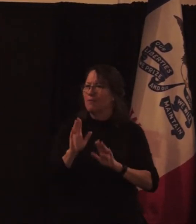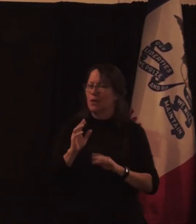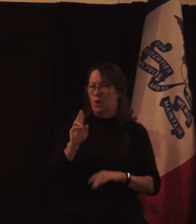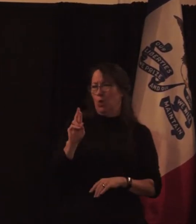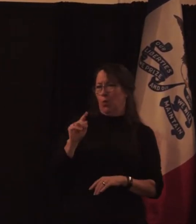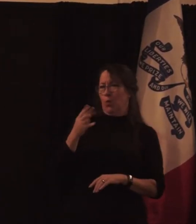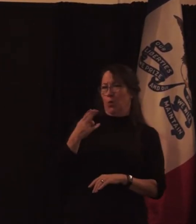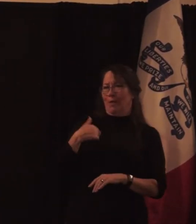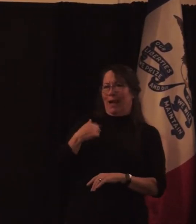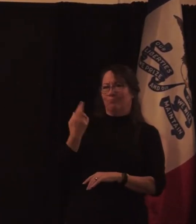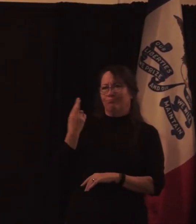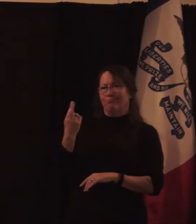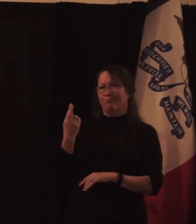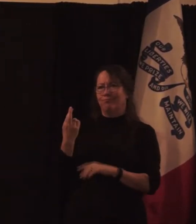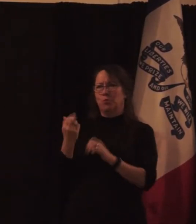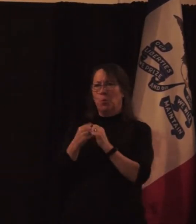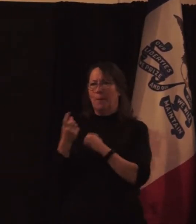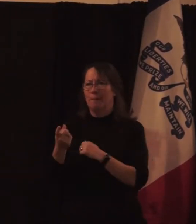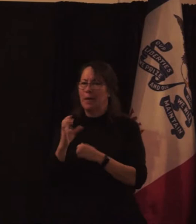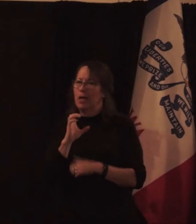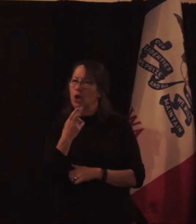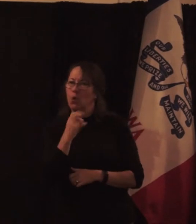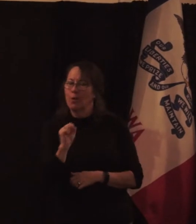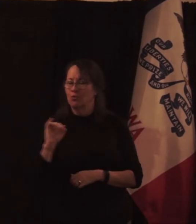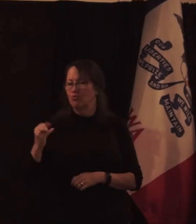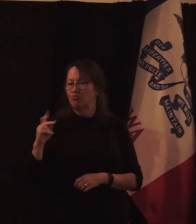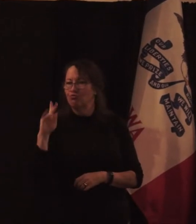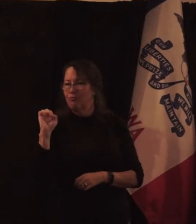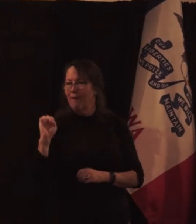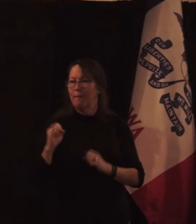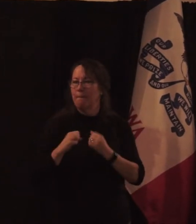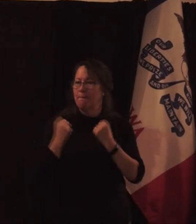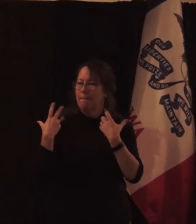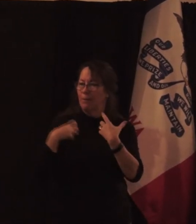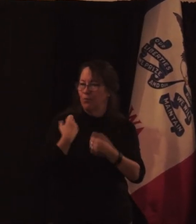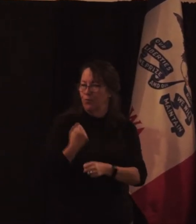Ruth and I are personal friends with Chris and Jackie for so many years.